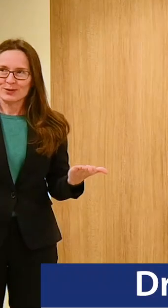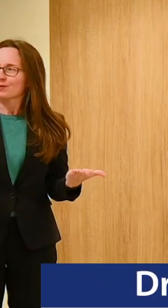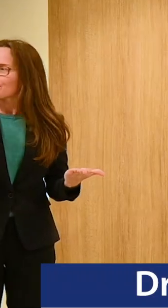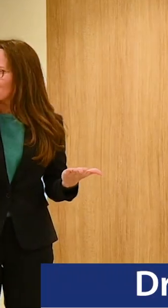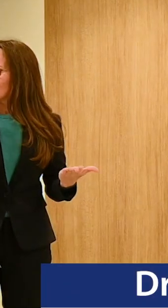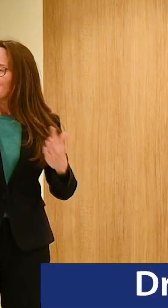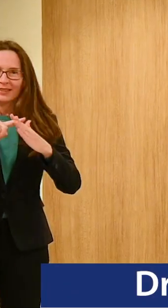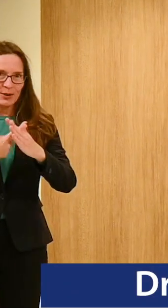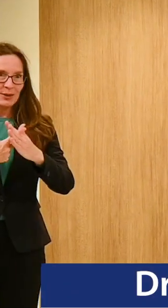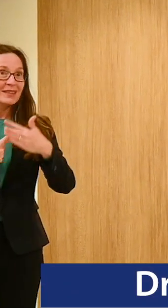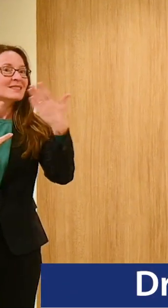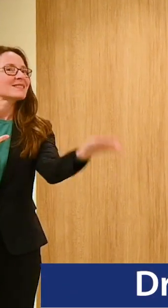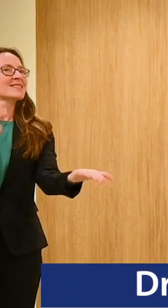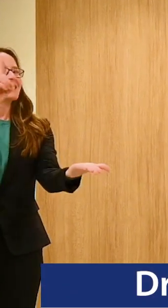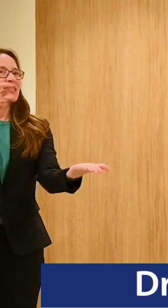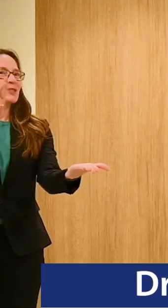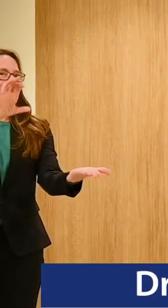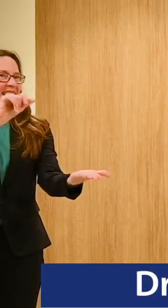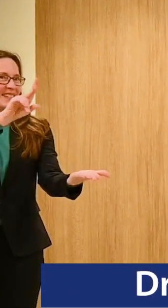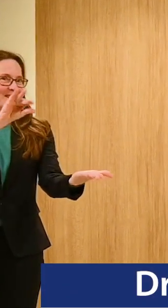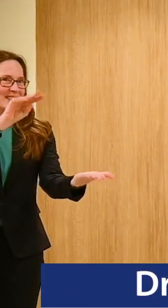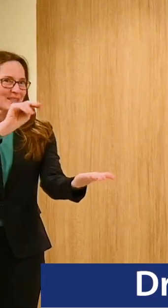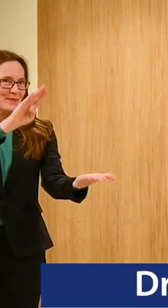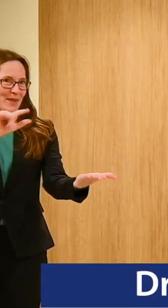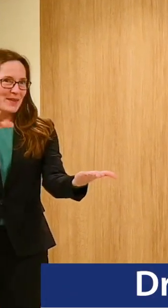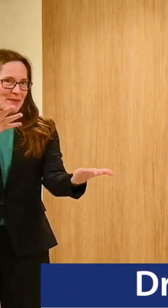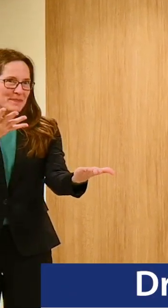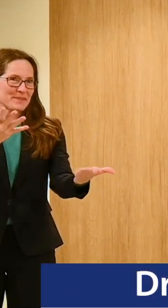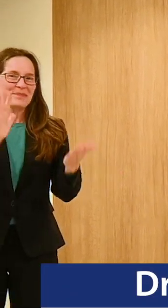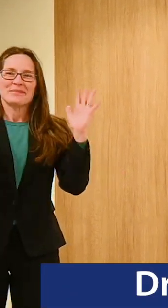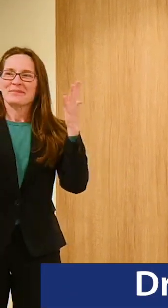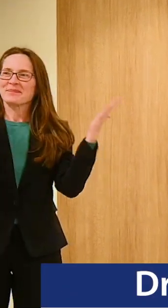our Howard County Executive, Dr. Calvin Ball,